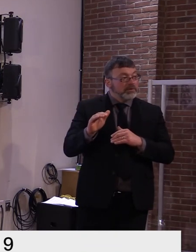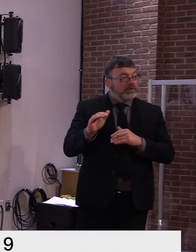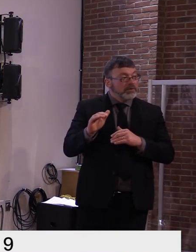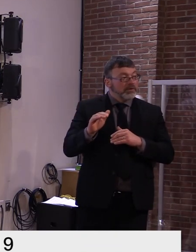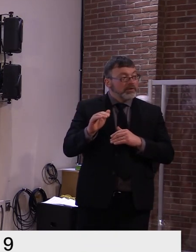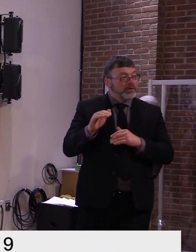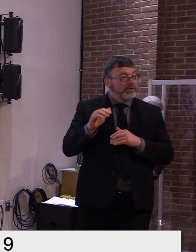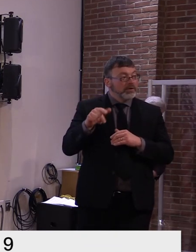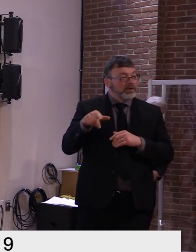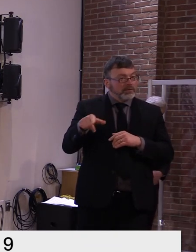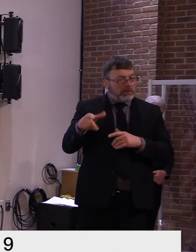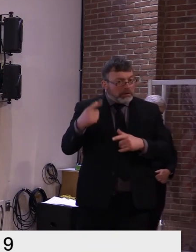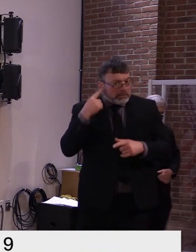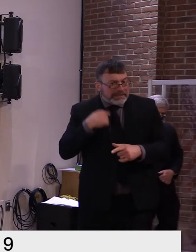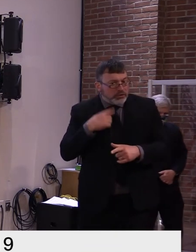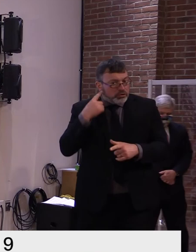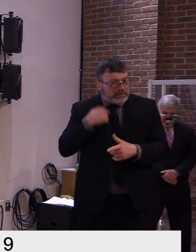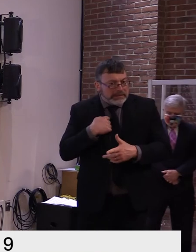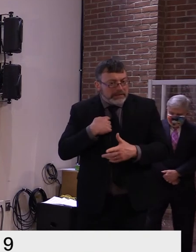Hi, can you hear me? We can.